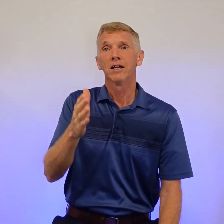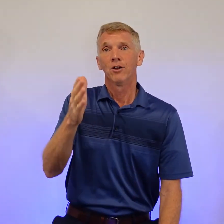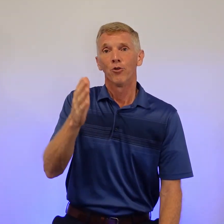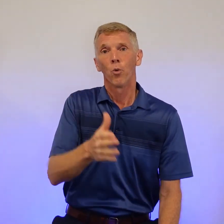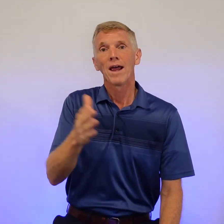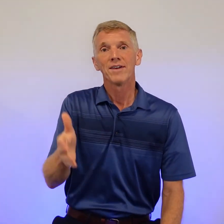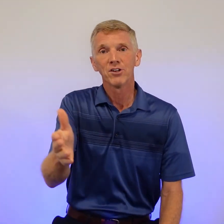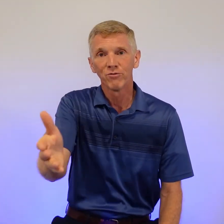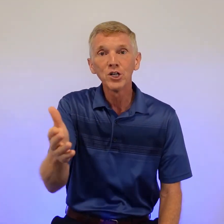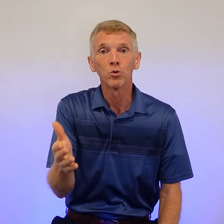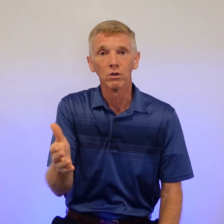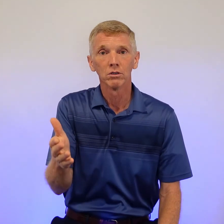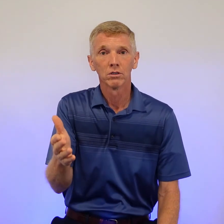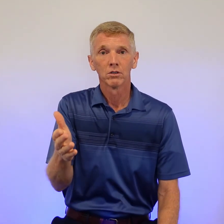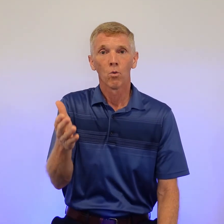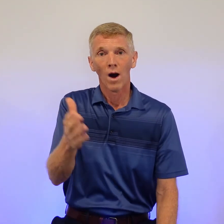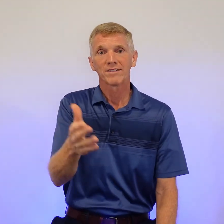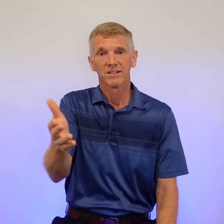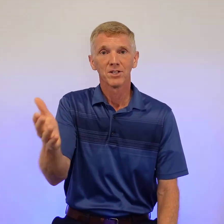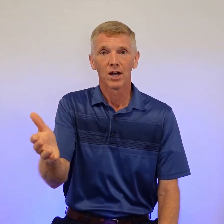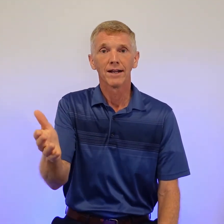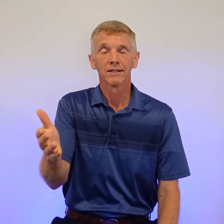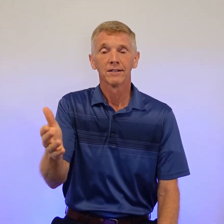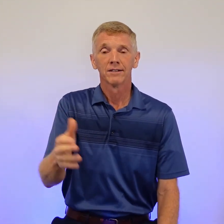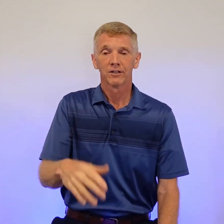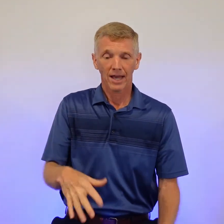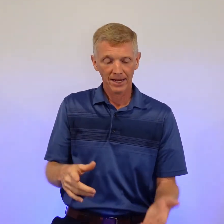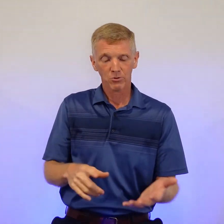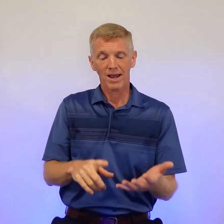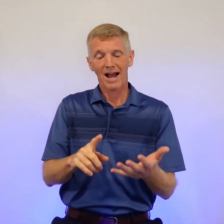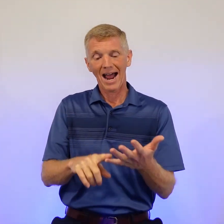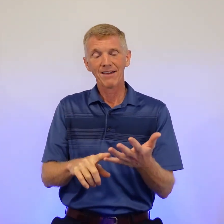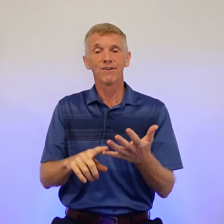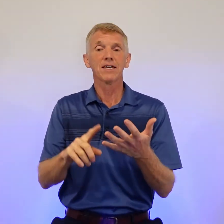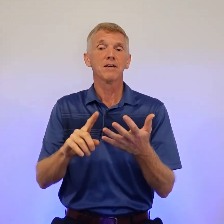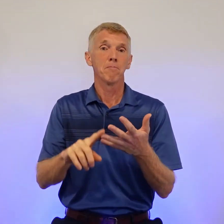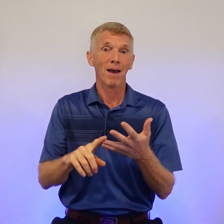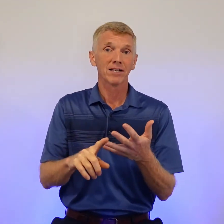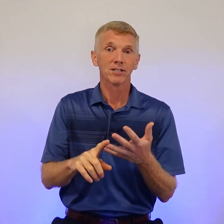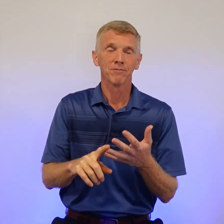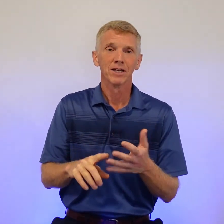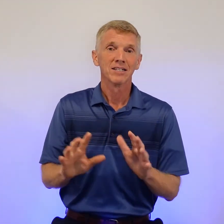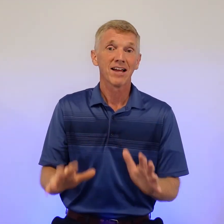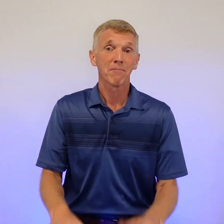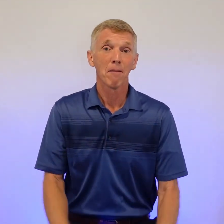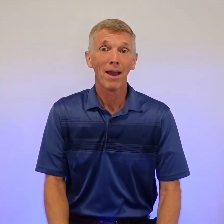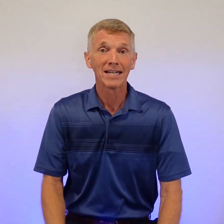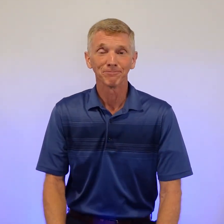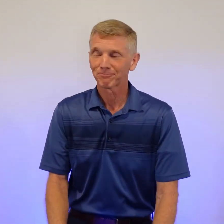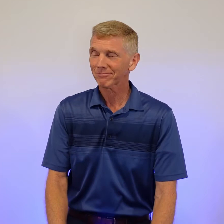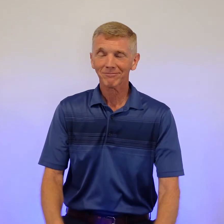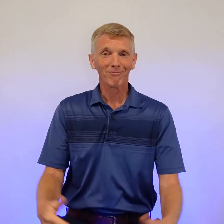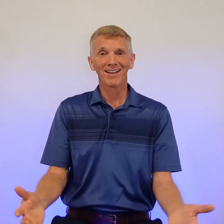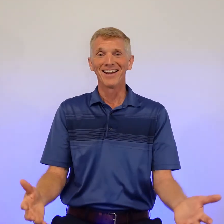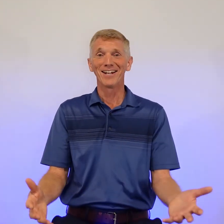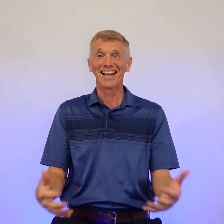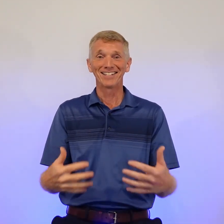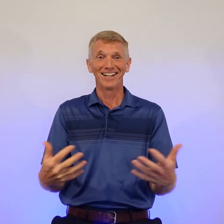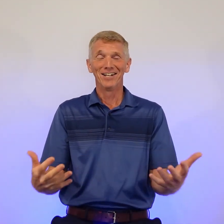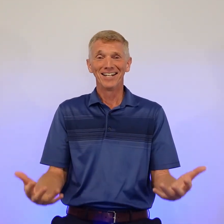the way the individual wants it to be signed. Okay. So we had IV, medicine. Let's talk about pain. And again, as a dad